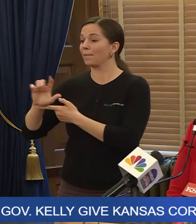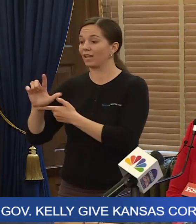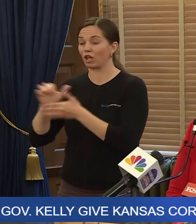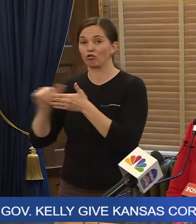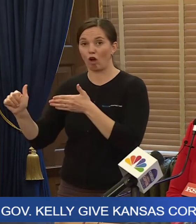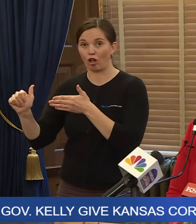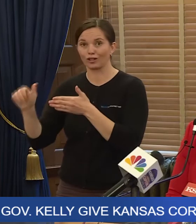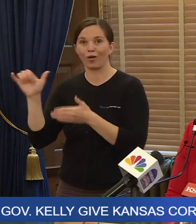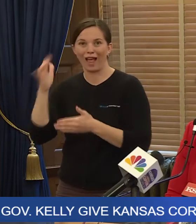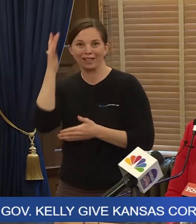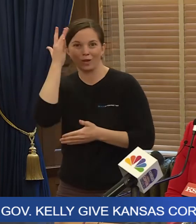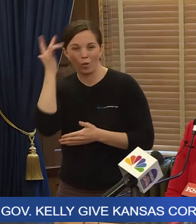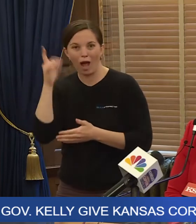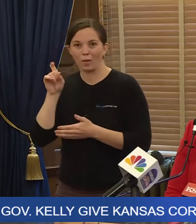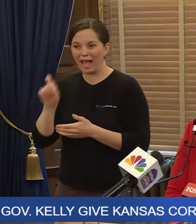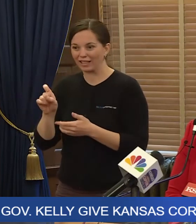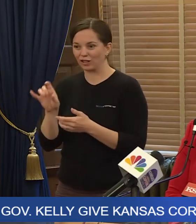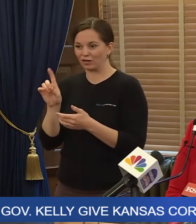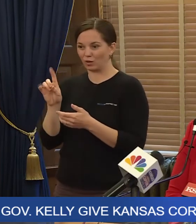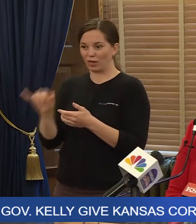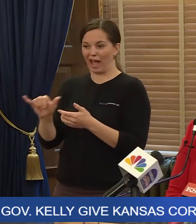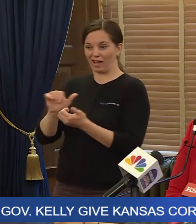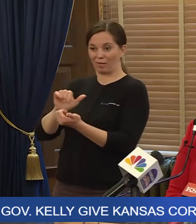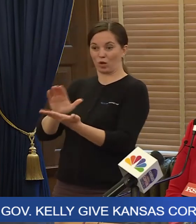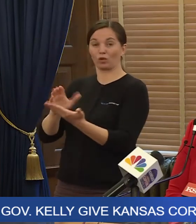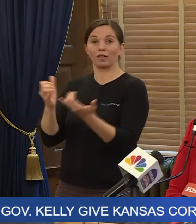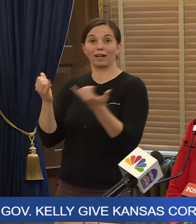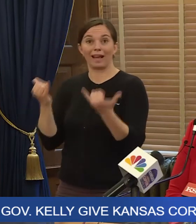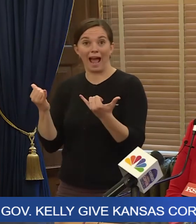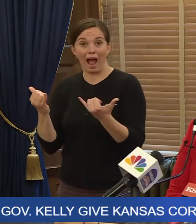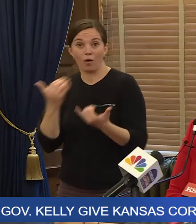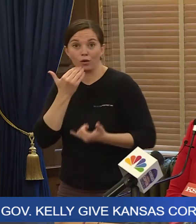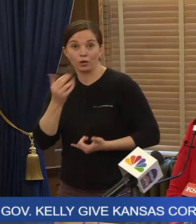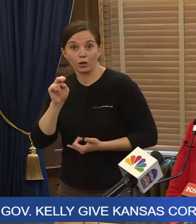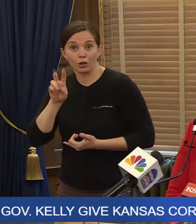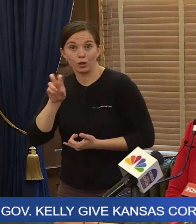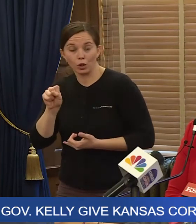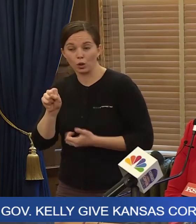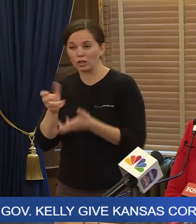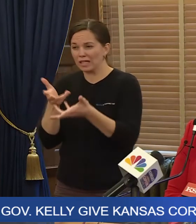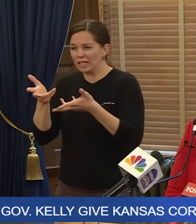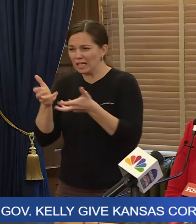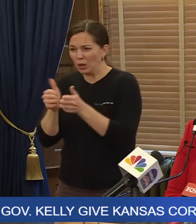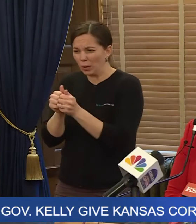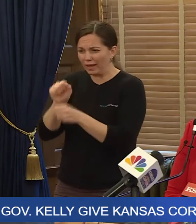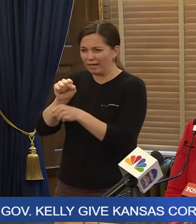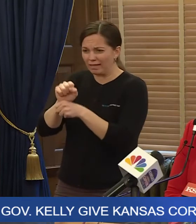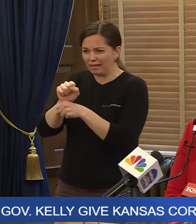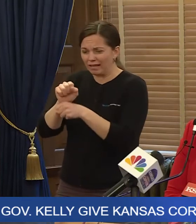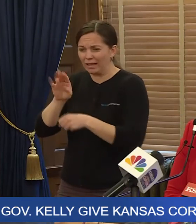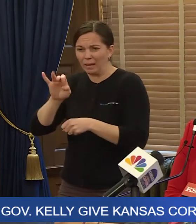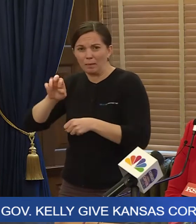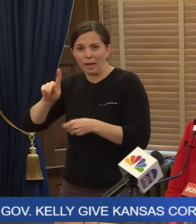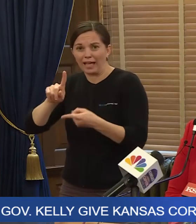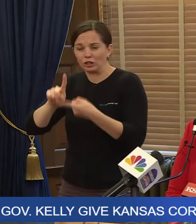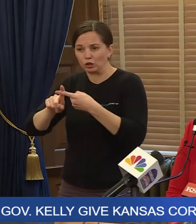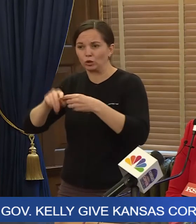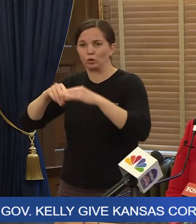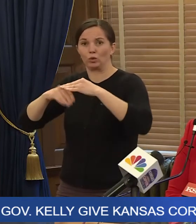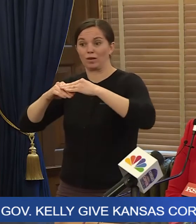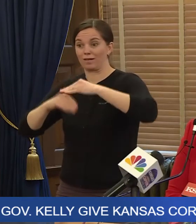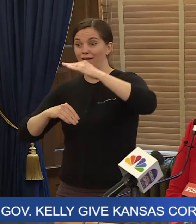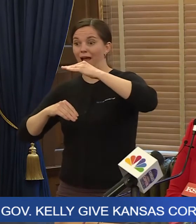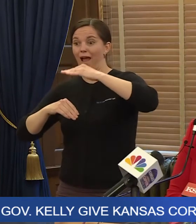is why we had to do the immediate approach. The good news is we are working with the bank to remove this cap, and we'll have more updates for you next